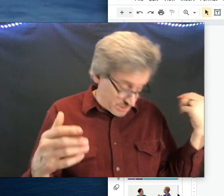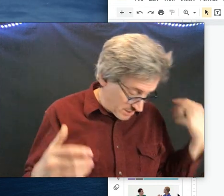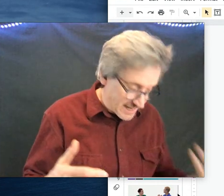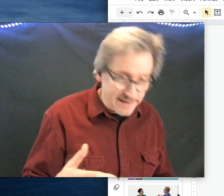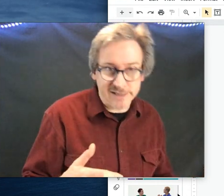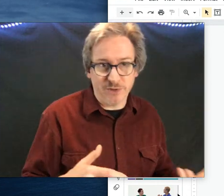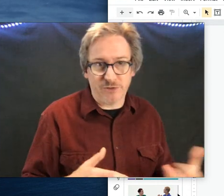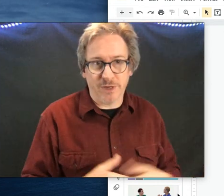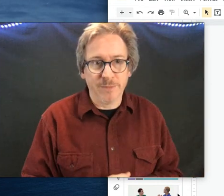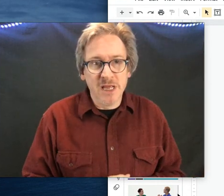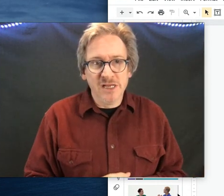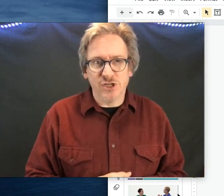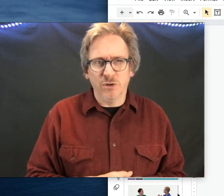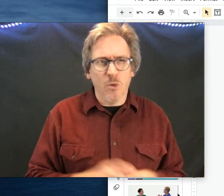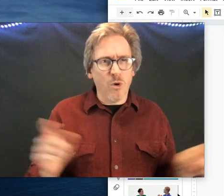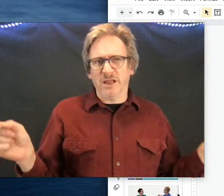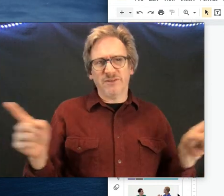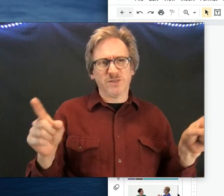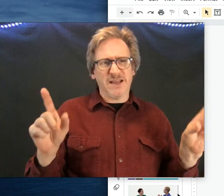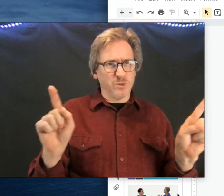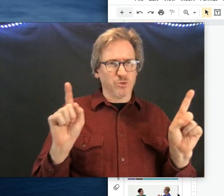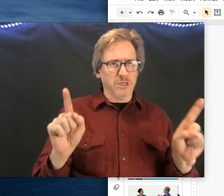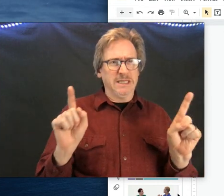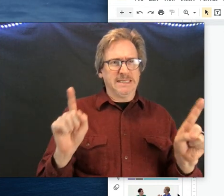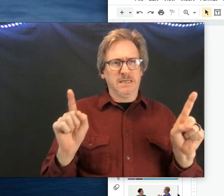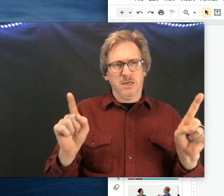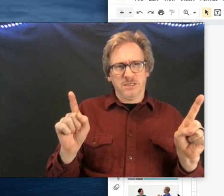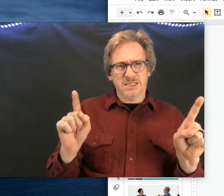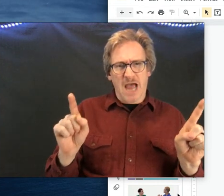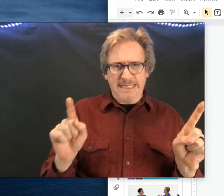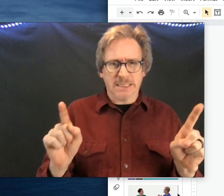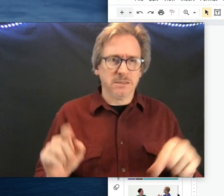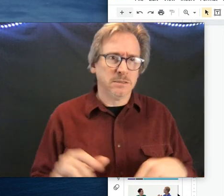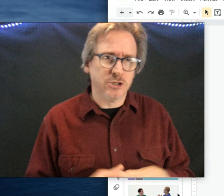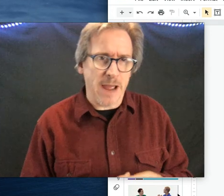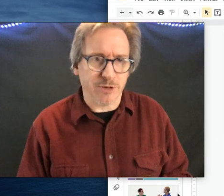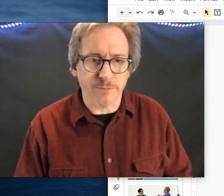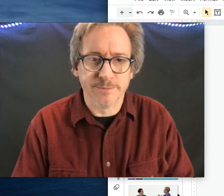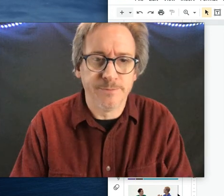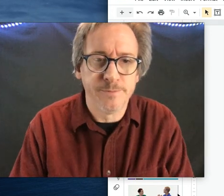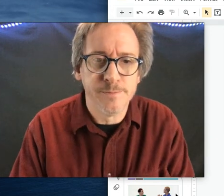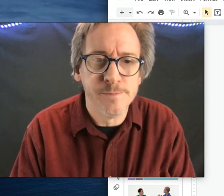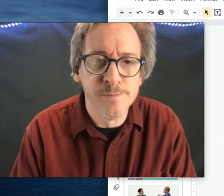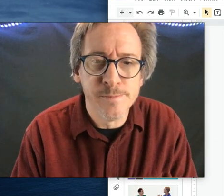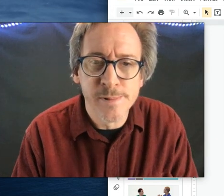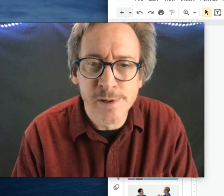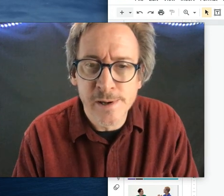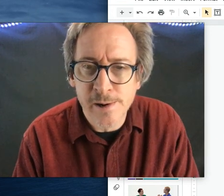vocab, which again is only 3. So 1107 was a really tight chapter.